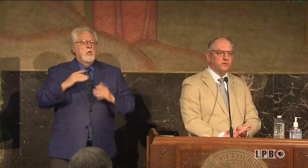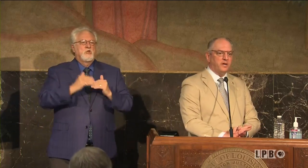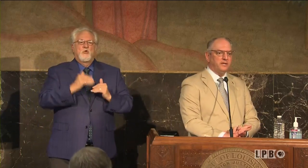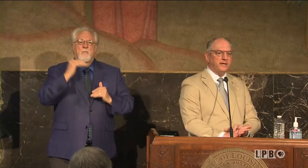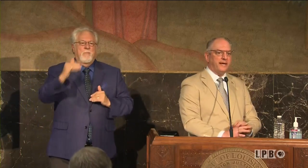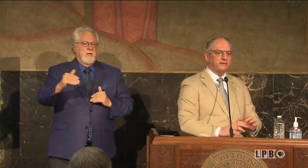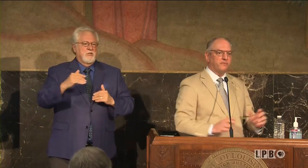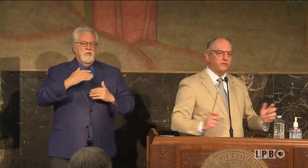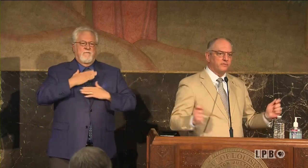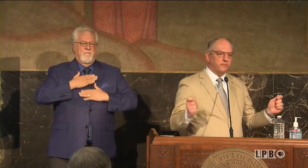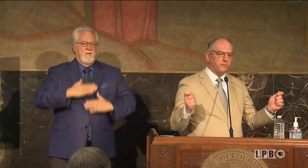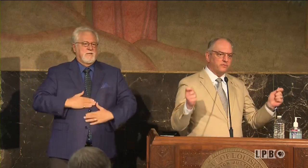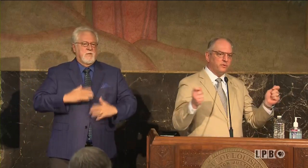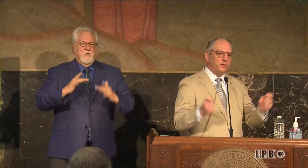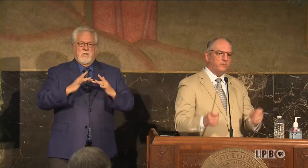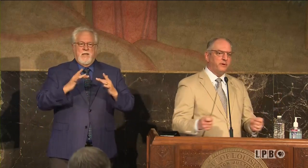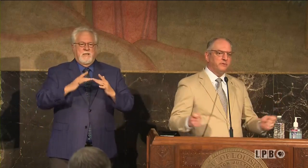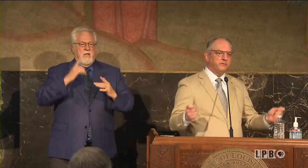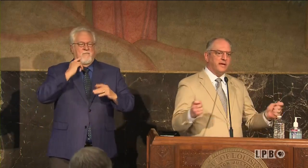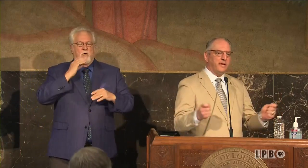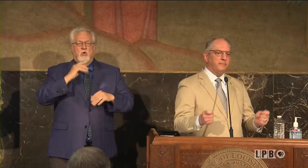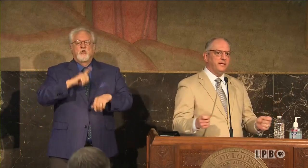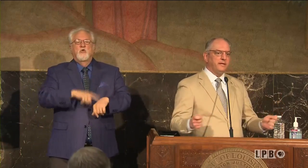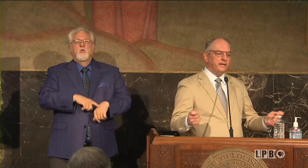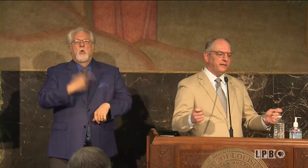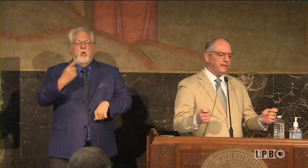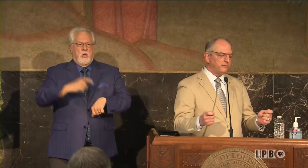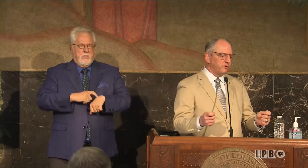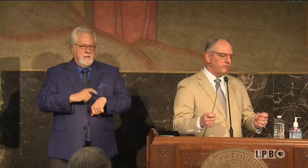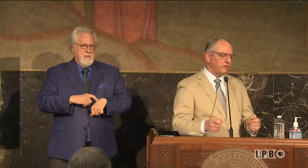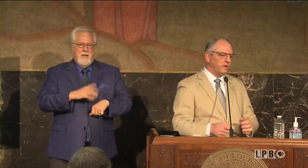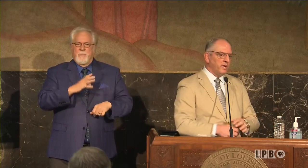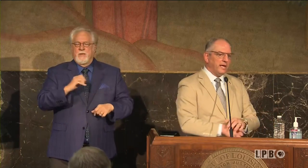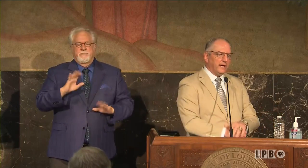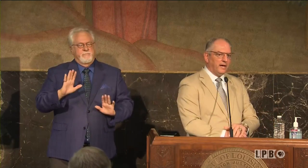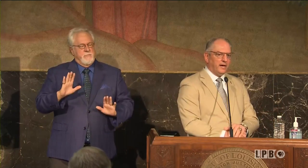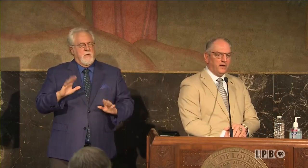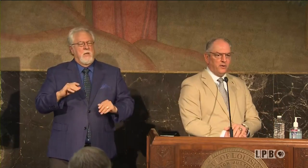physical contact for too long periods of time and so forth.